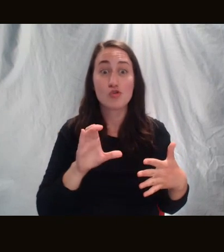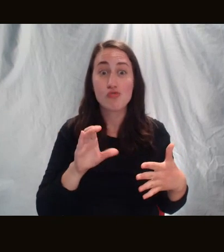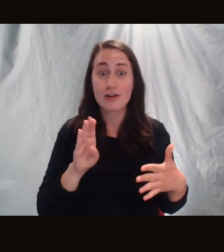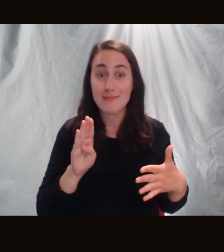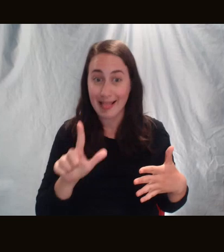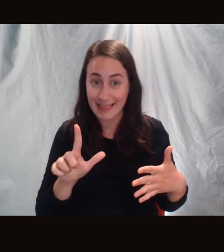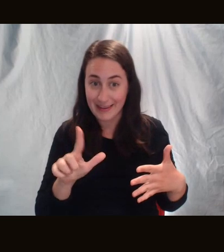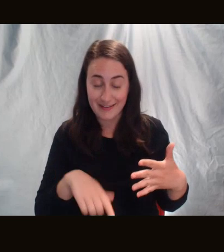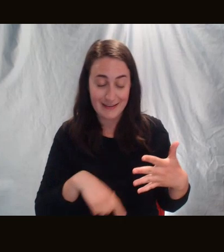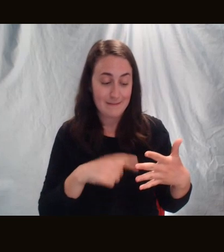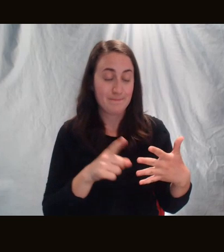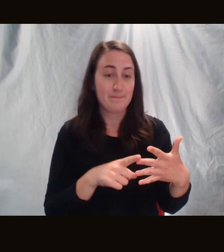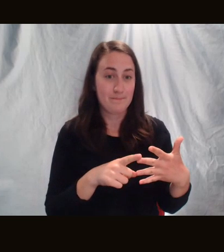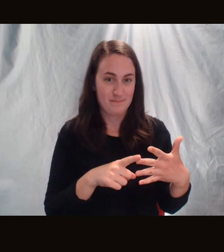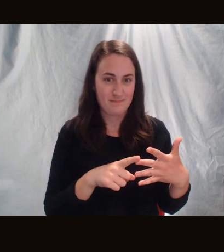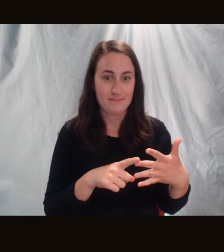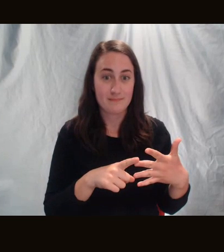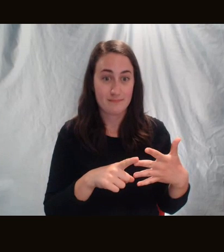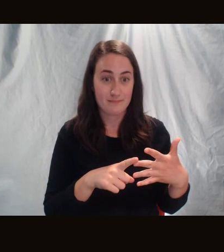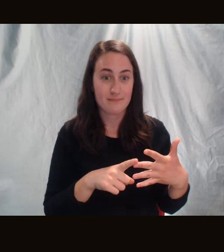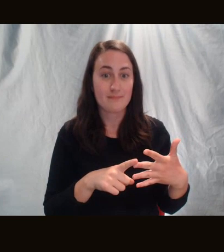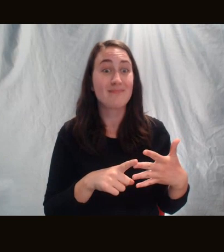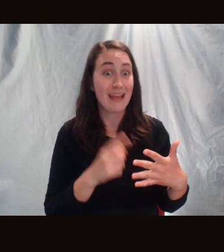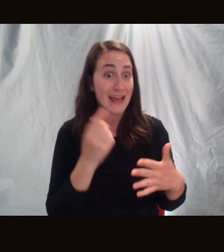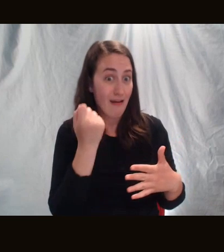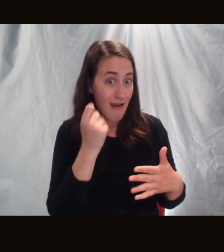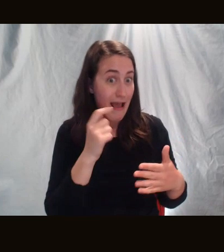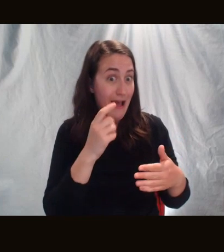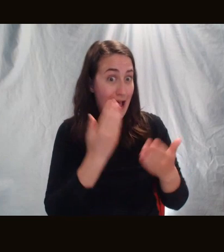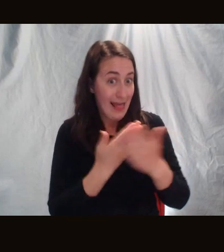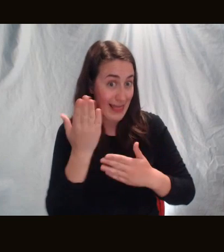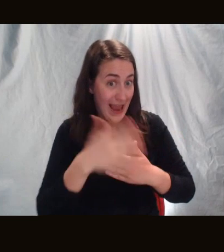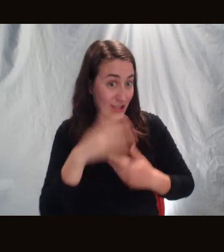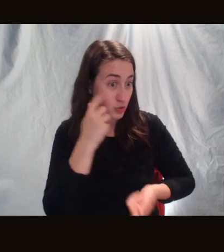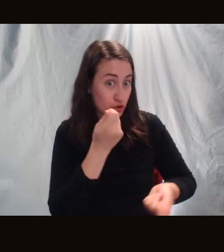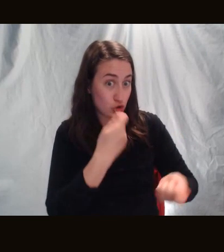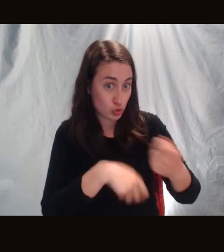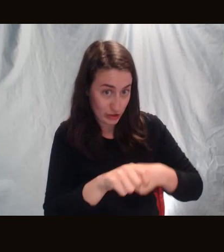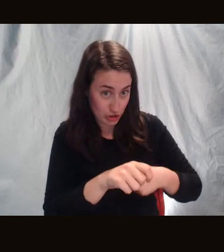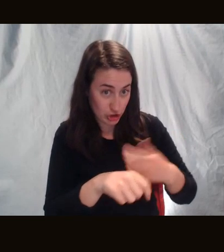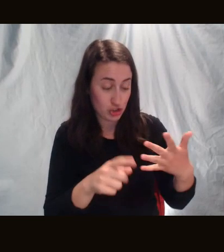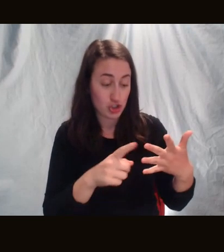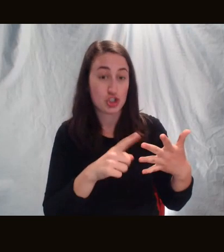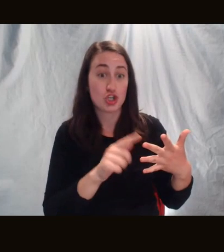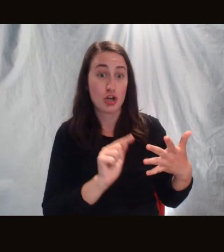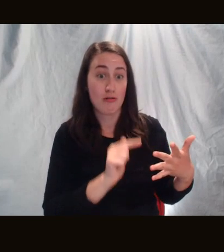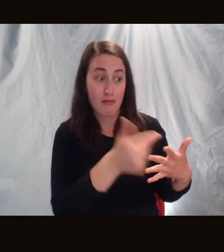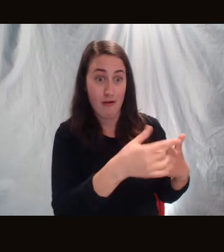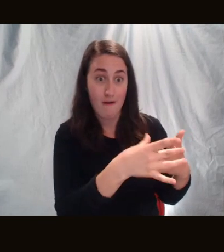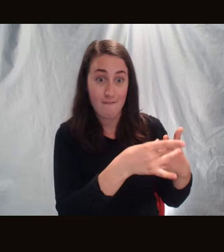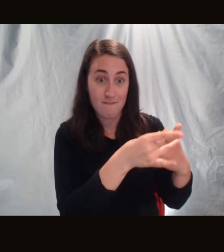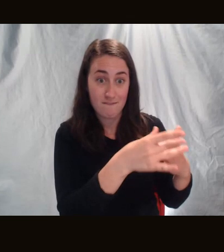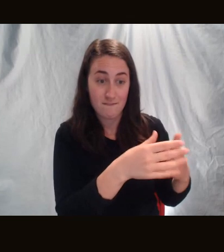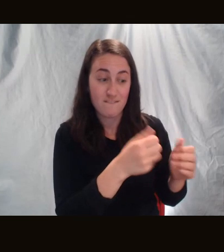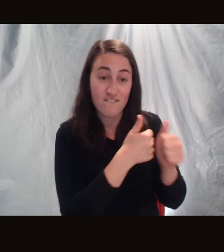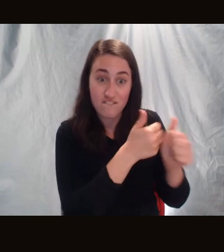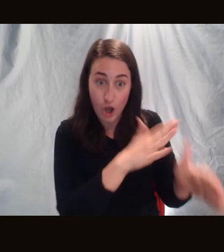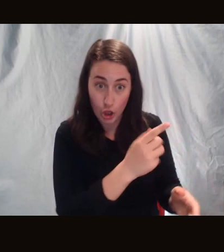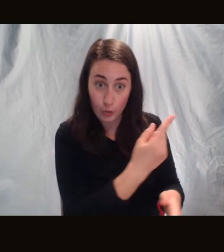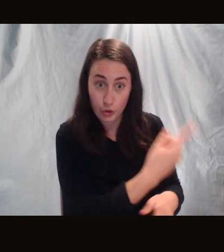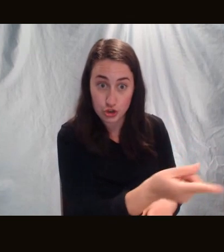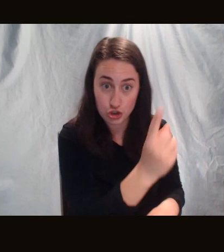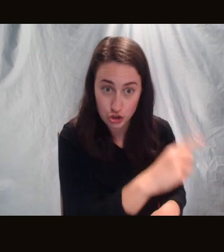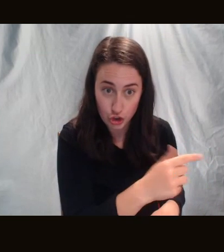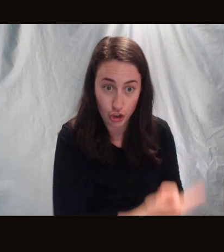crossbody lead. That's when we then switch the hands. We do the follower's turn. We do the lead's turn. And then